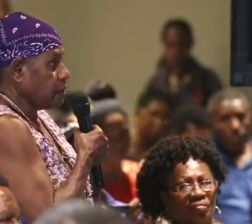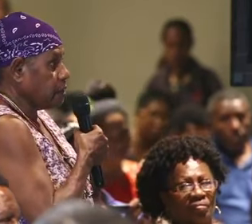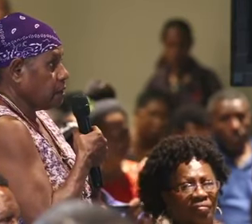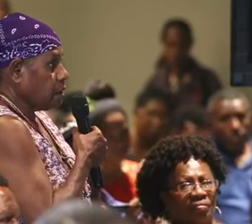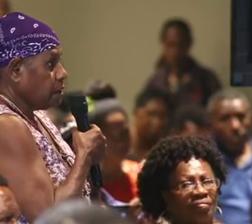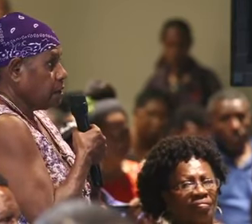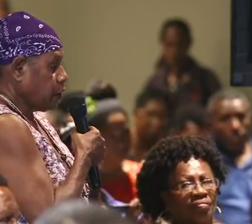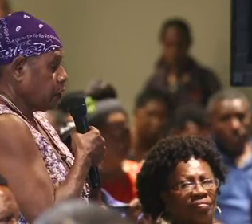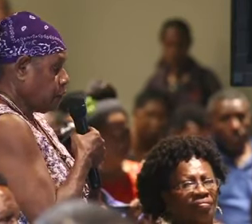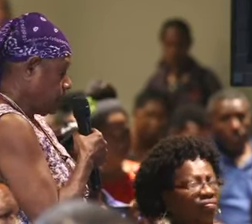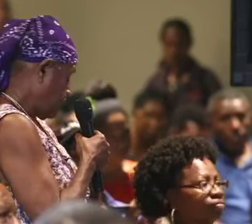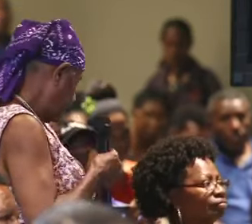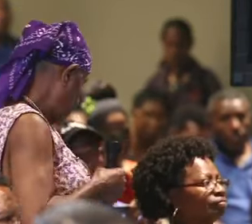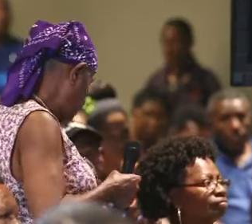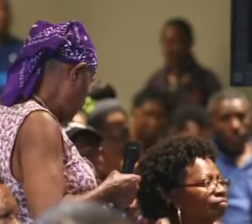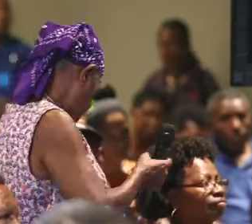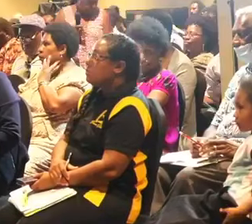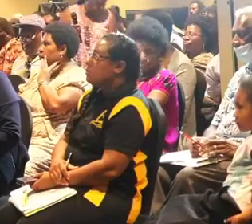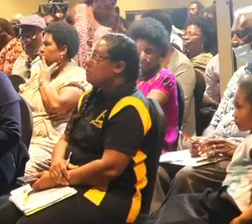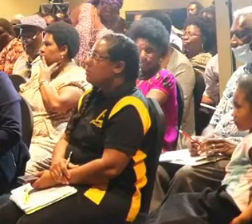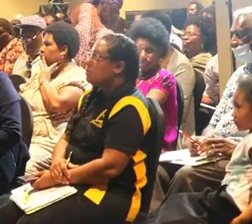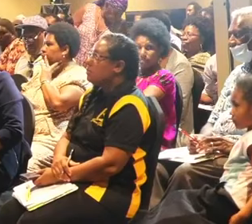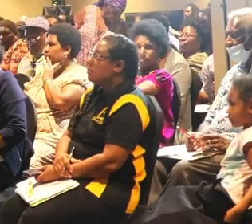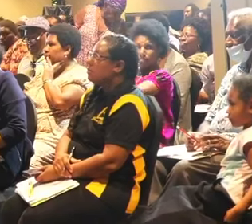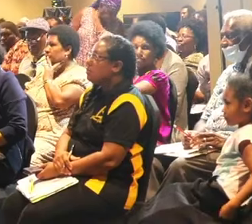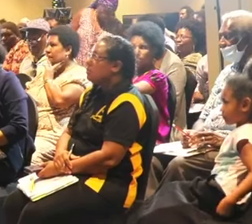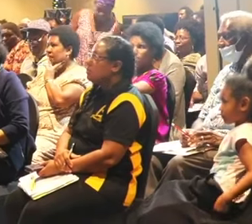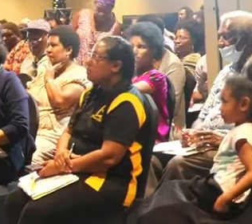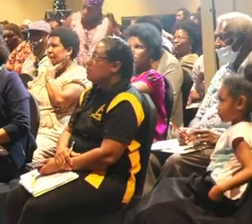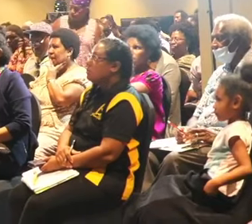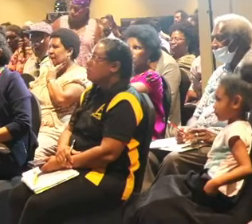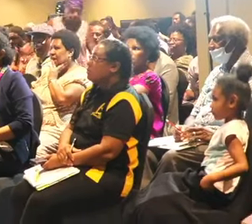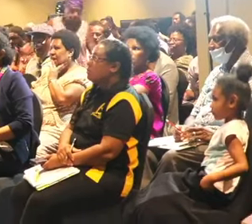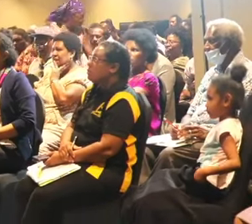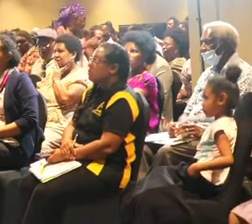year? Thank you. It's a very good question.